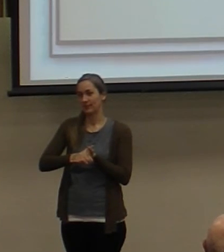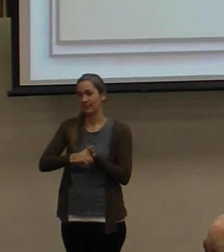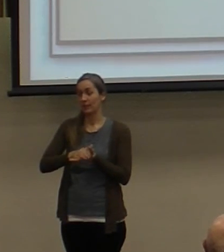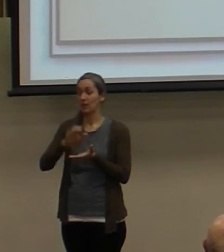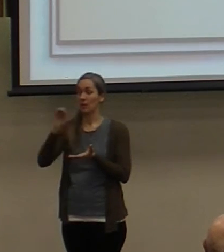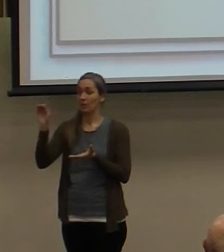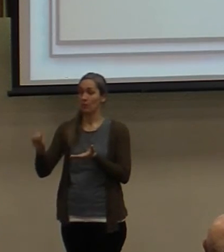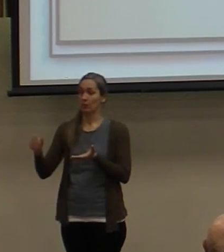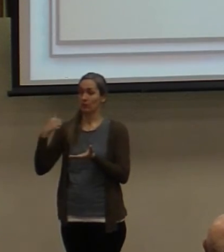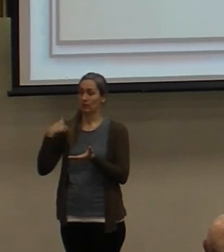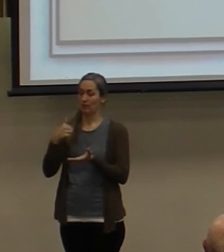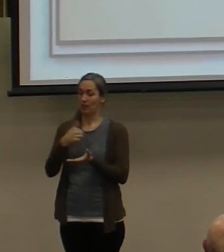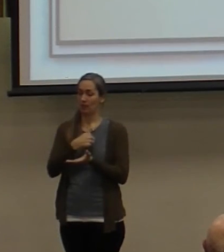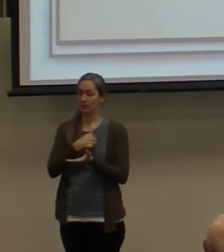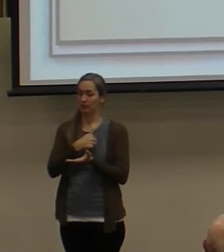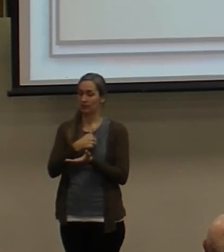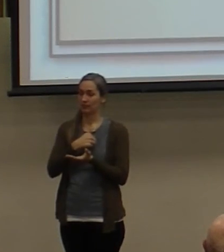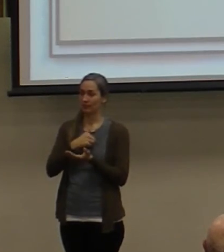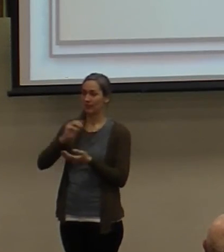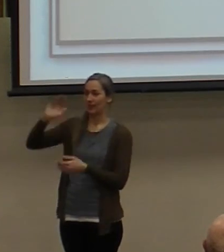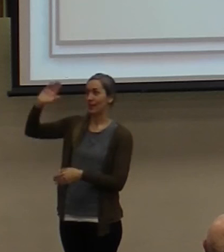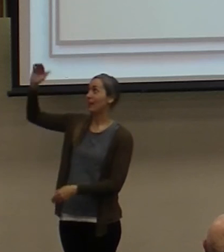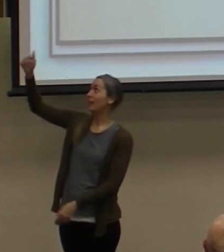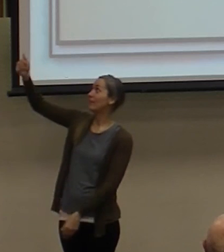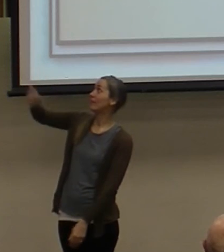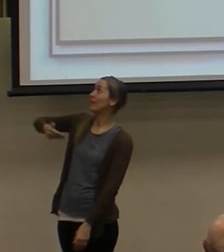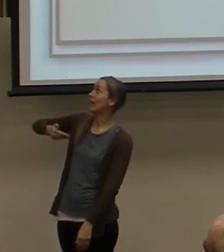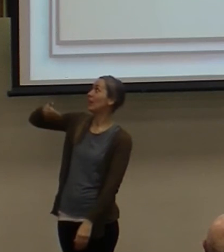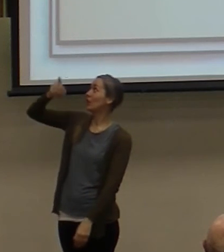Most of us invited God to the wedding.